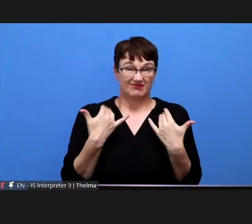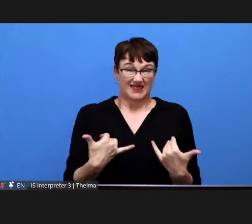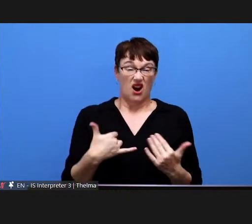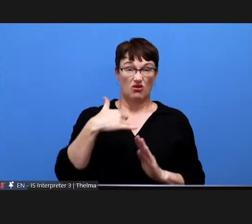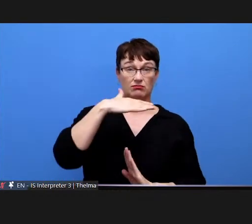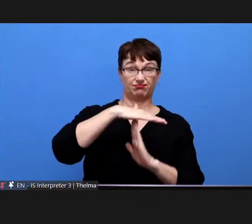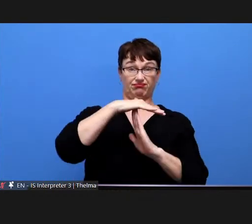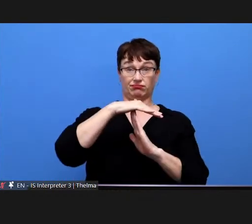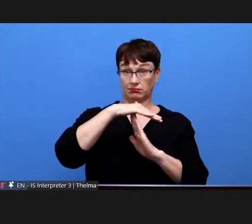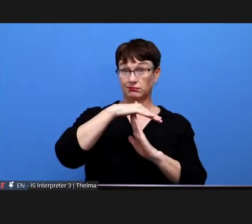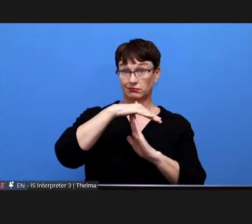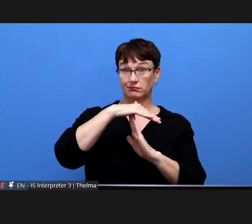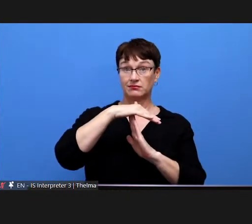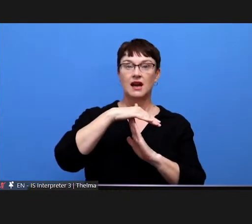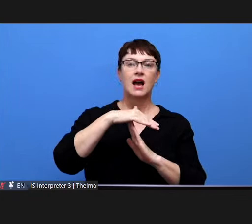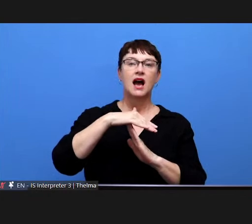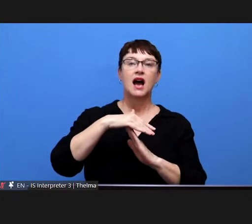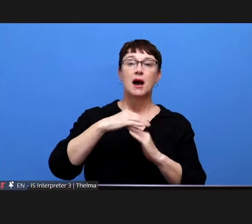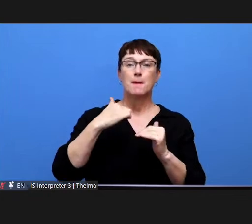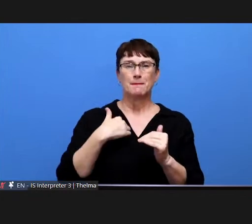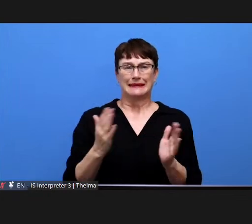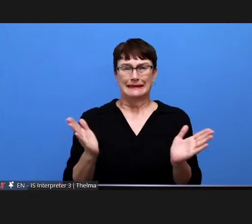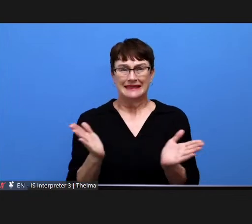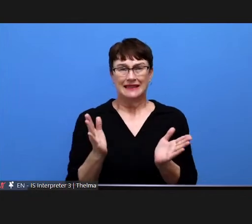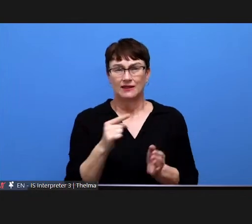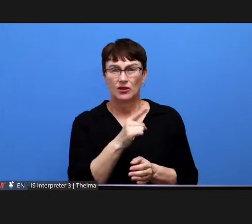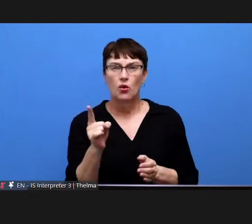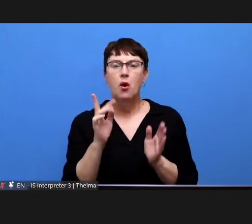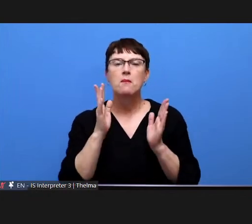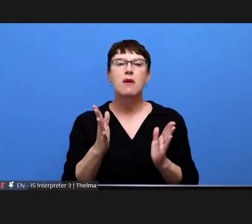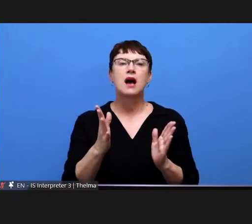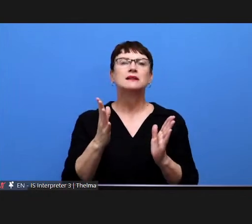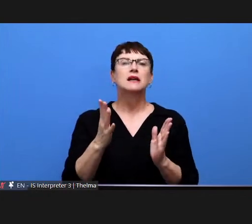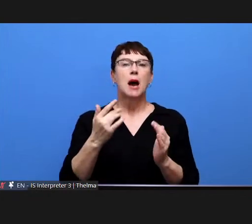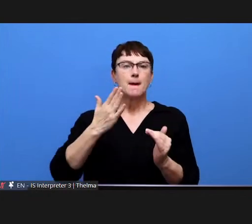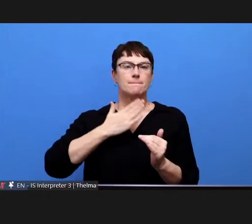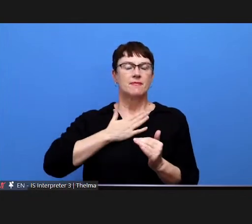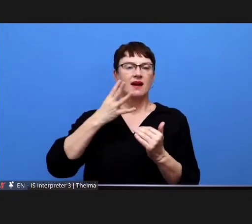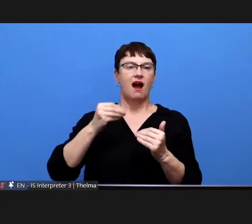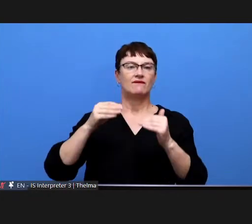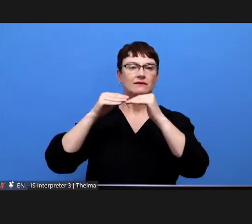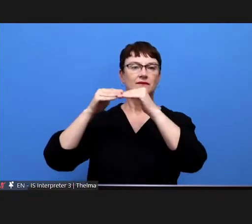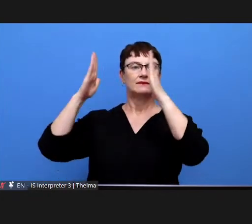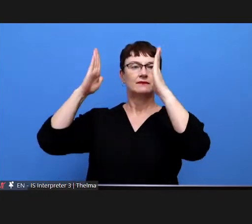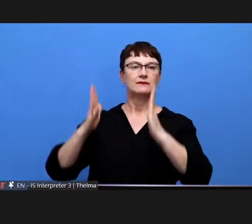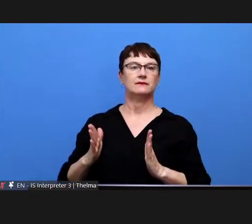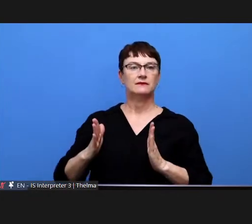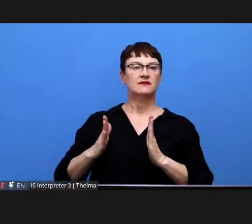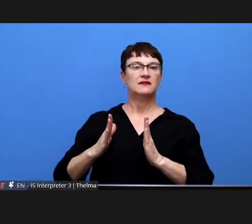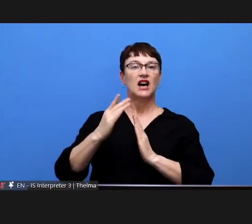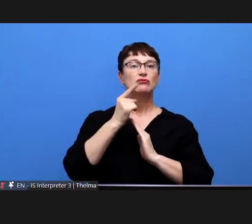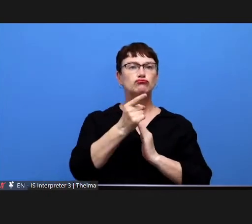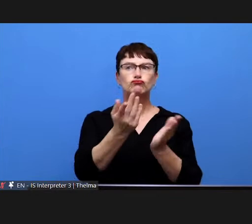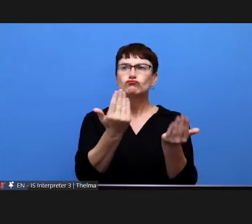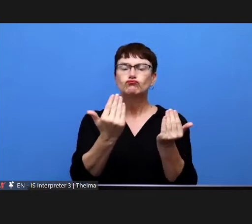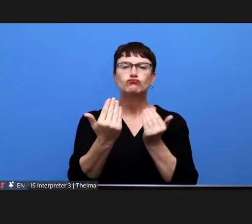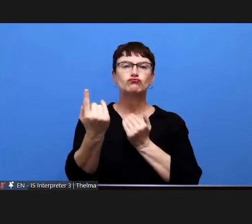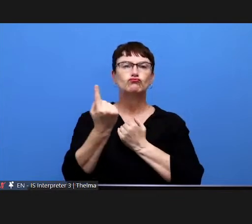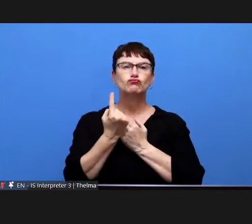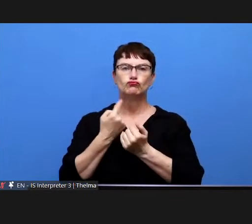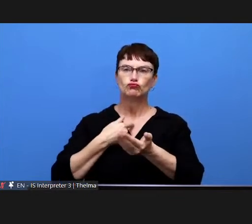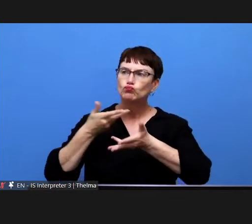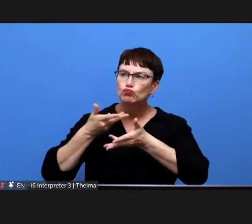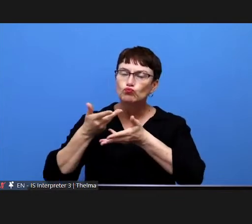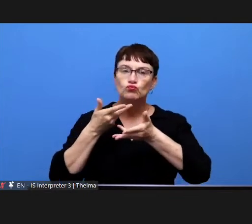familiarized with, and then also create a relationship and then a synergy with my office, who stand ready to support